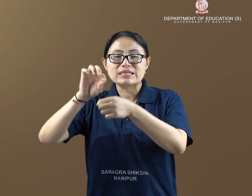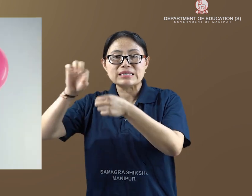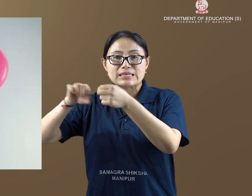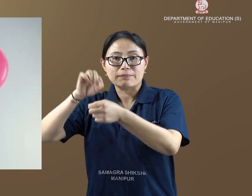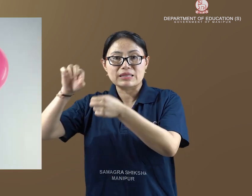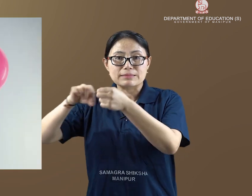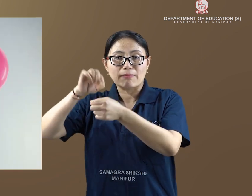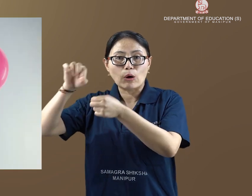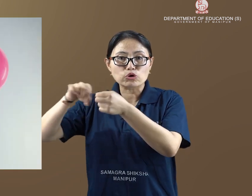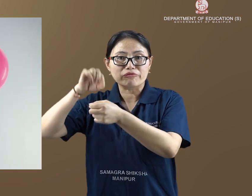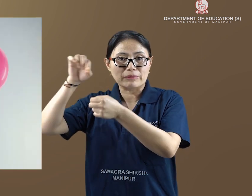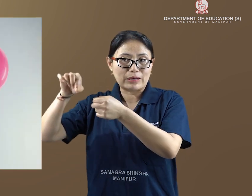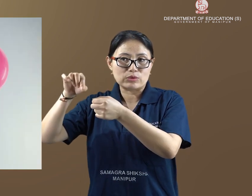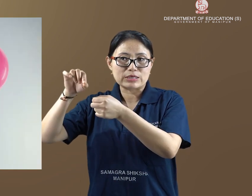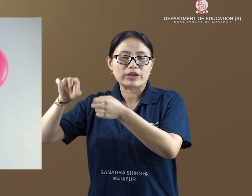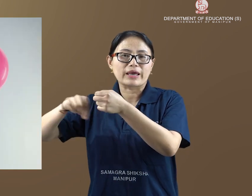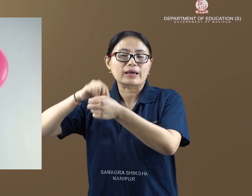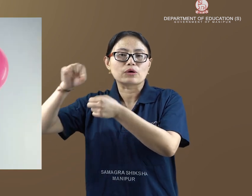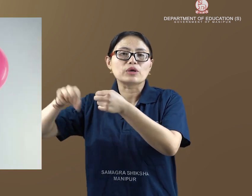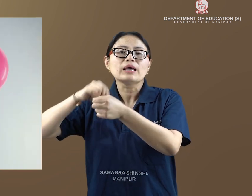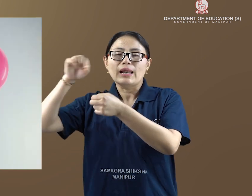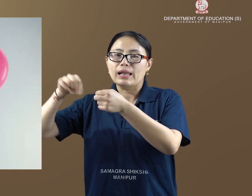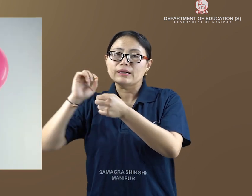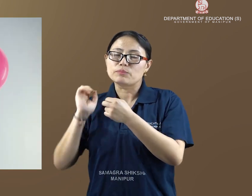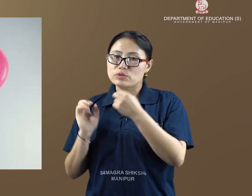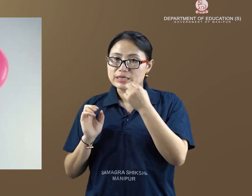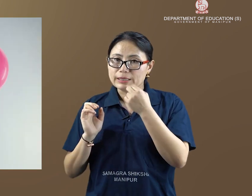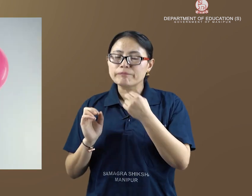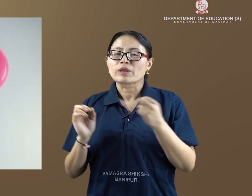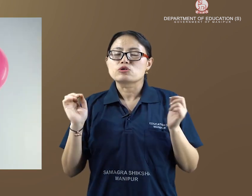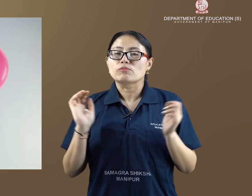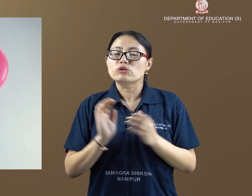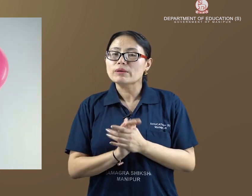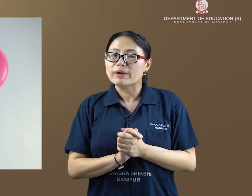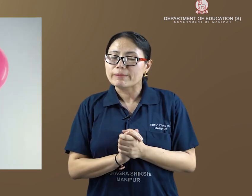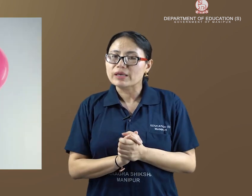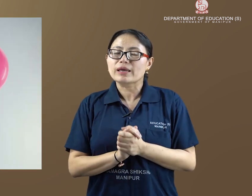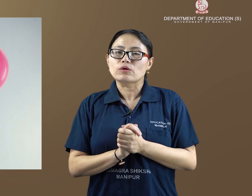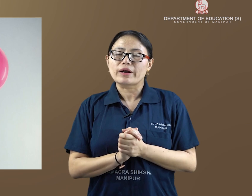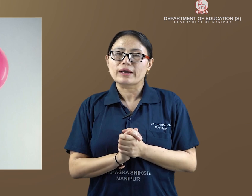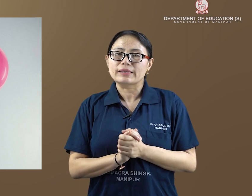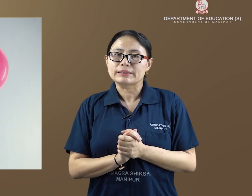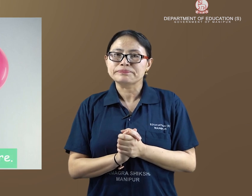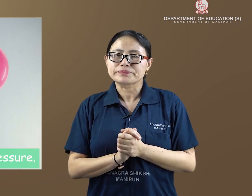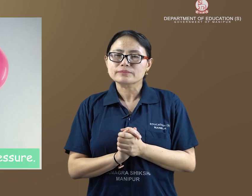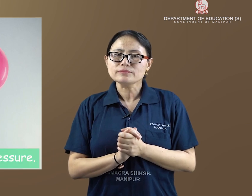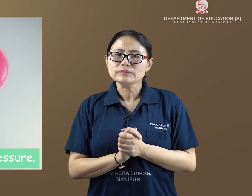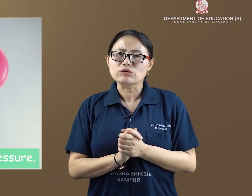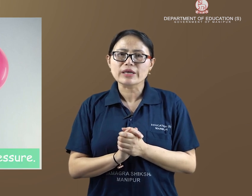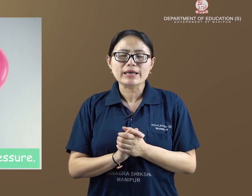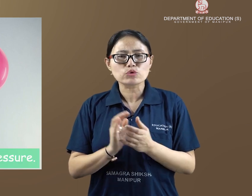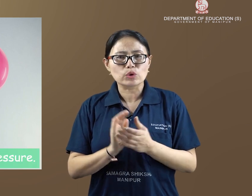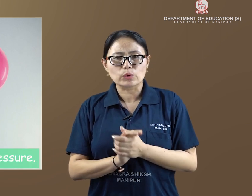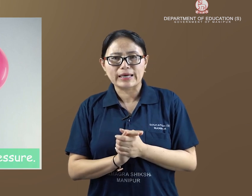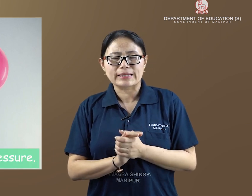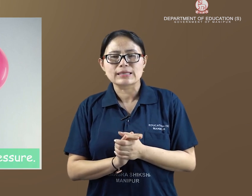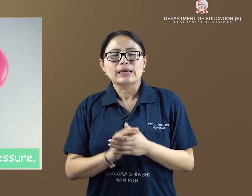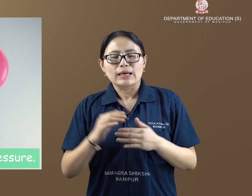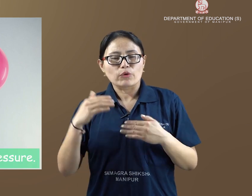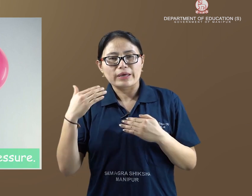machin je means mouth of the balloon je koi ne ek dawi lang na punjhali so madu gi maram di kaino haira kan da as you know that koi